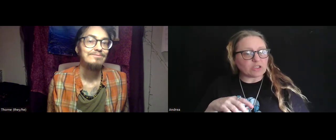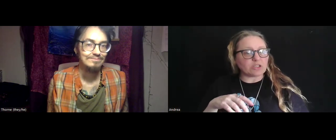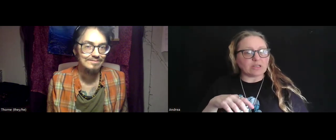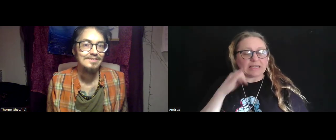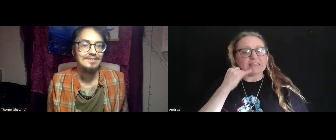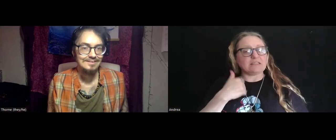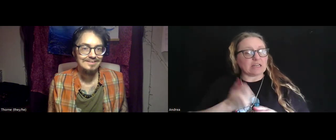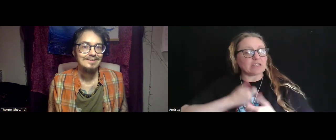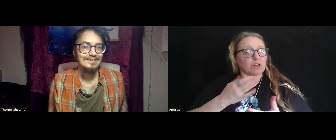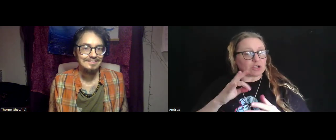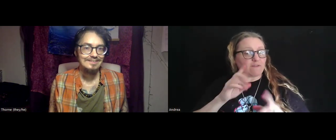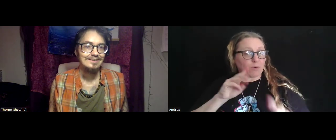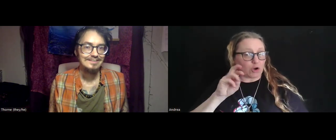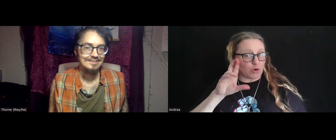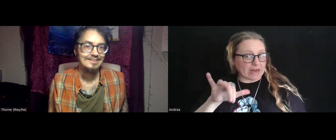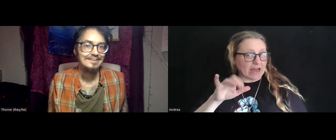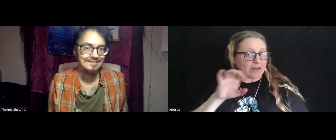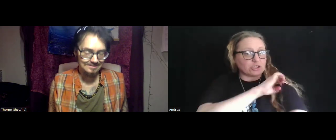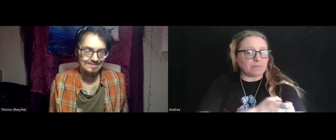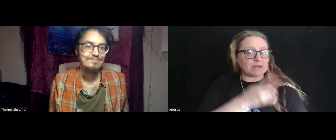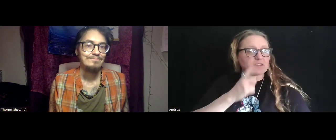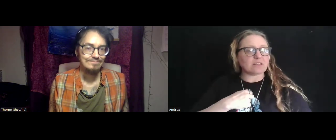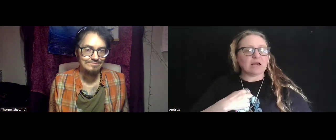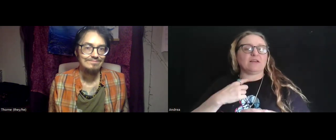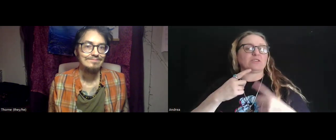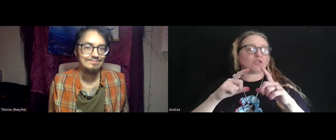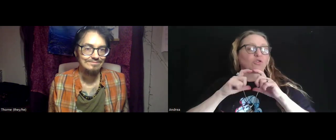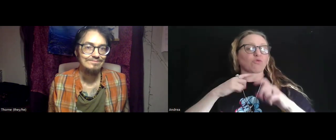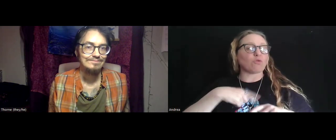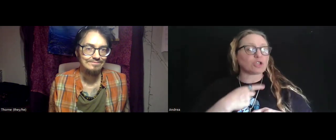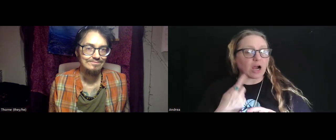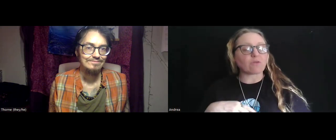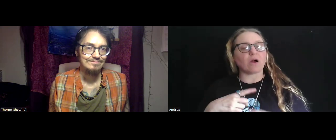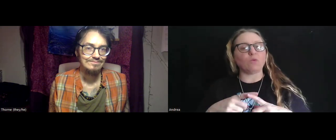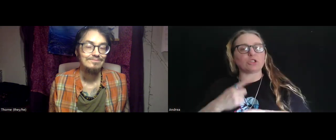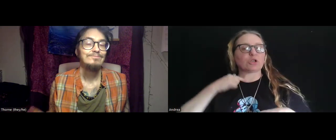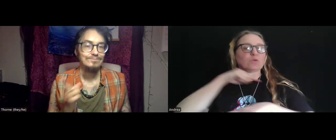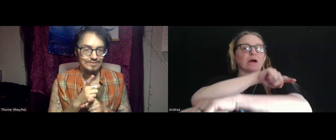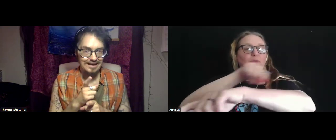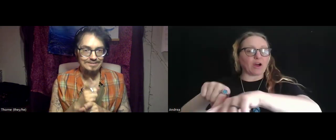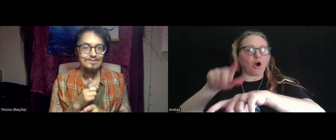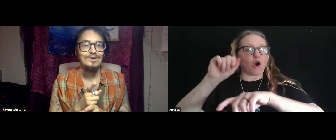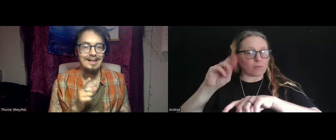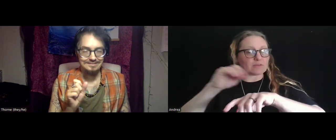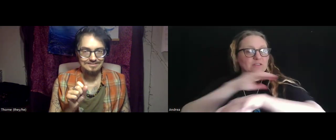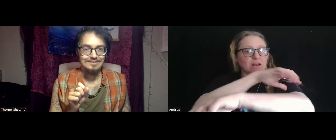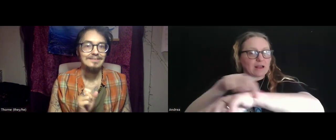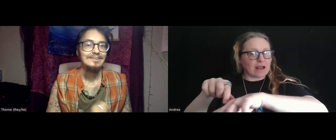which is an expression of Mercury energy, because that's the throat chakra, which goes out the arms